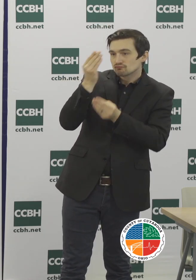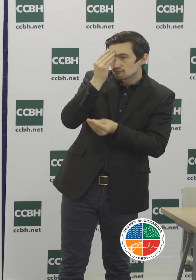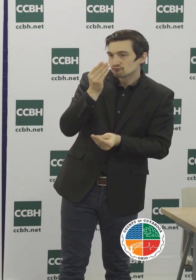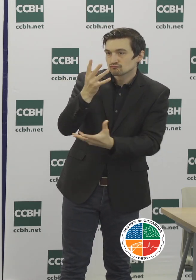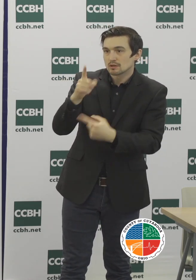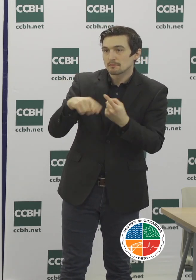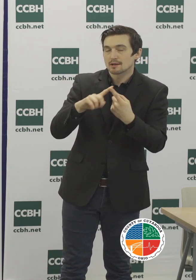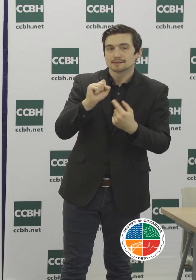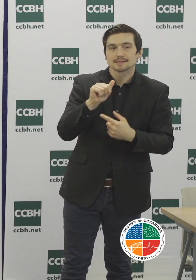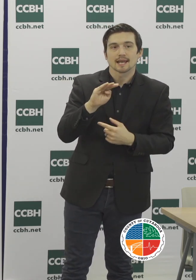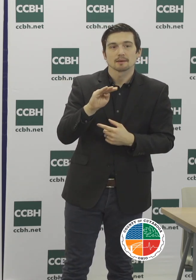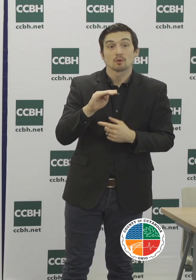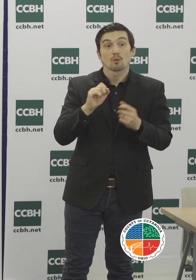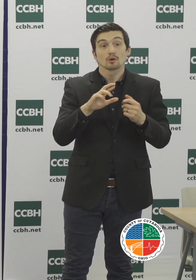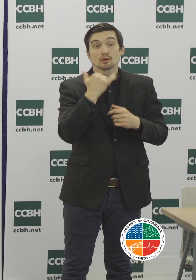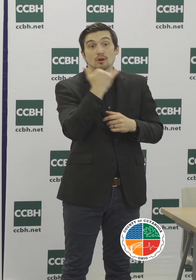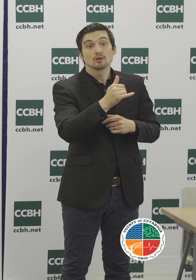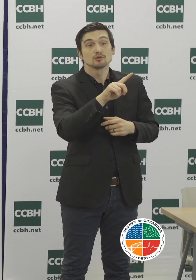call